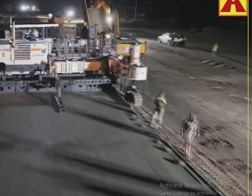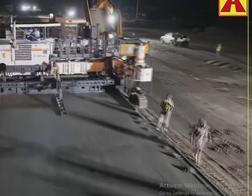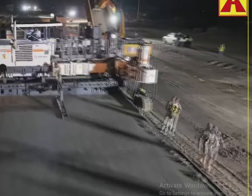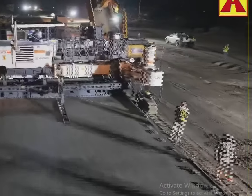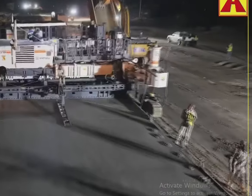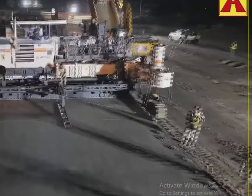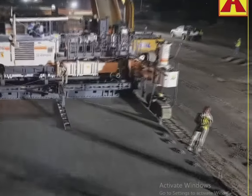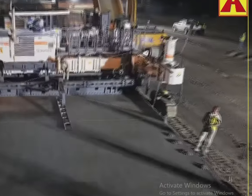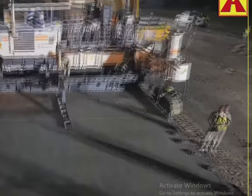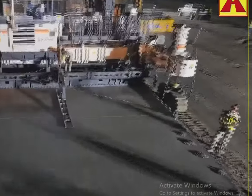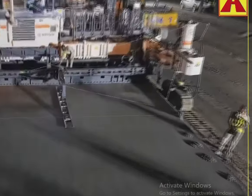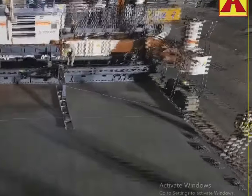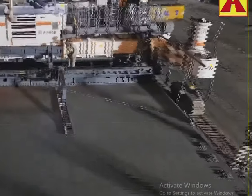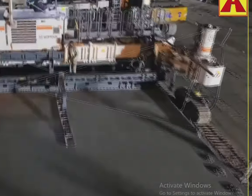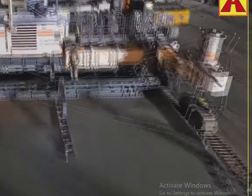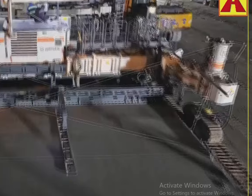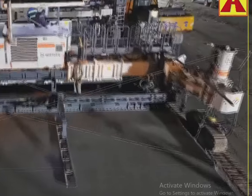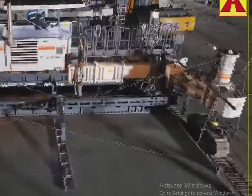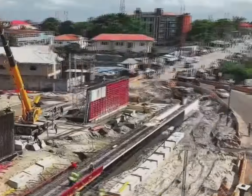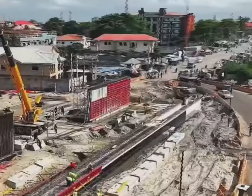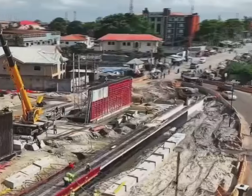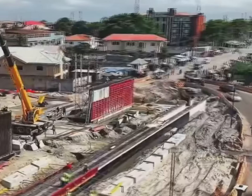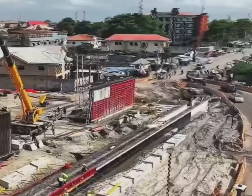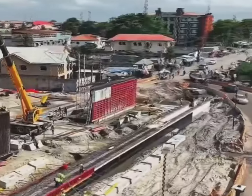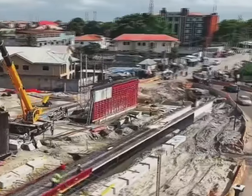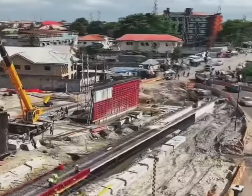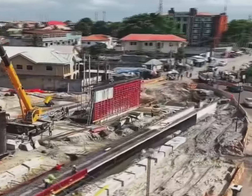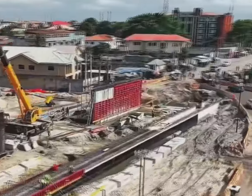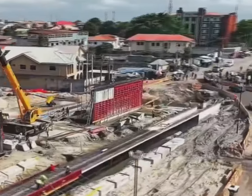investment opportunities there. We are going to be